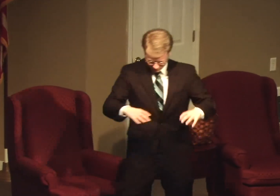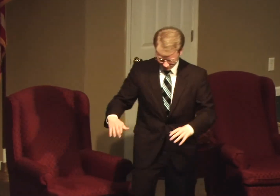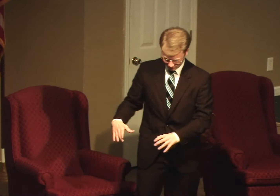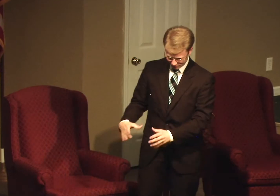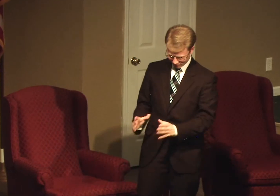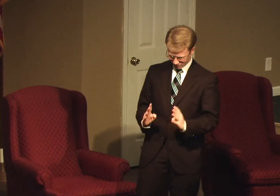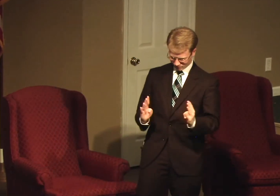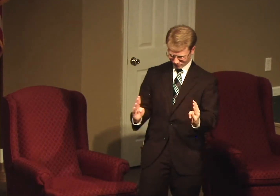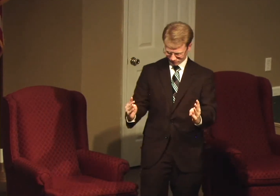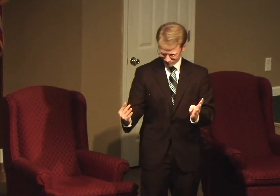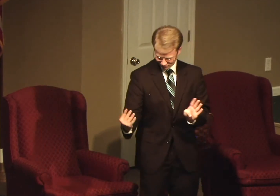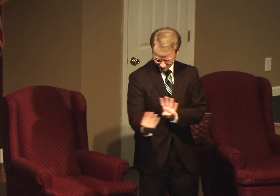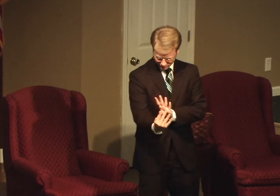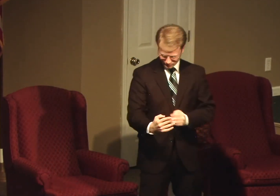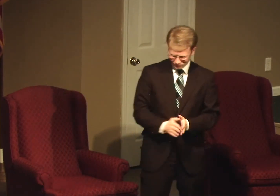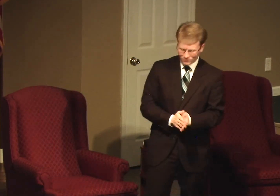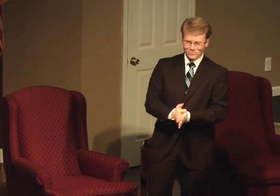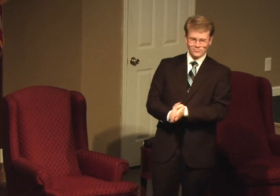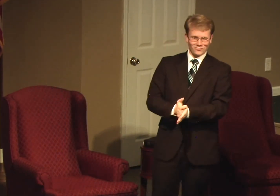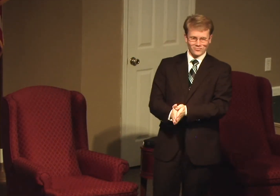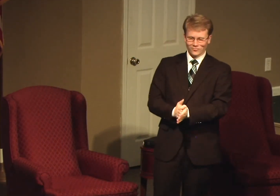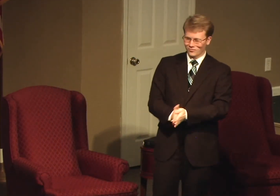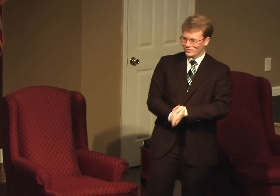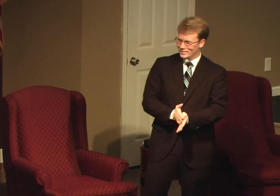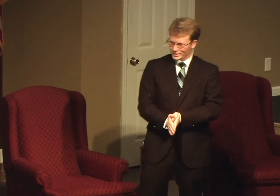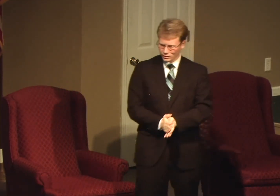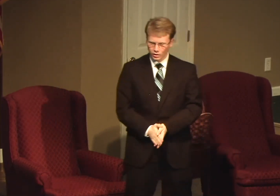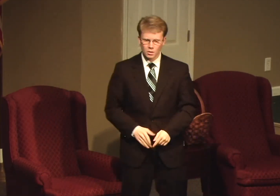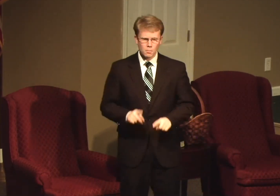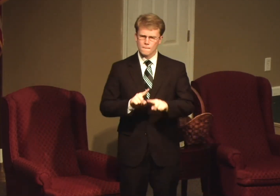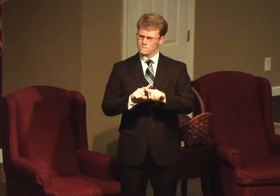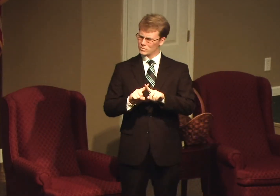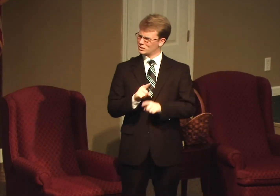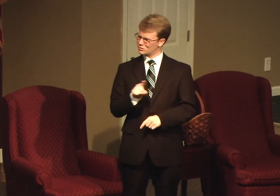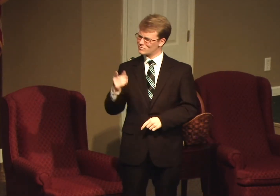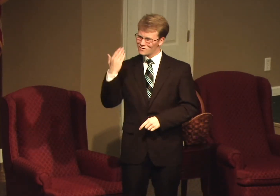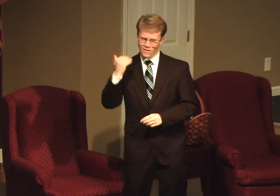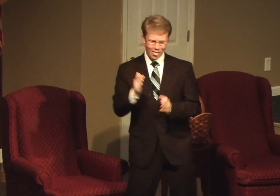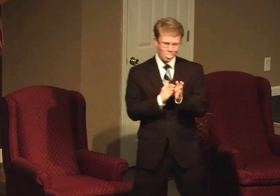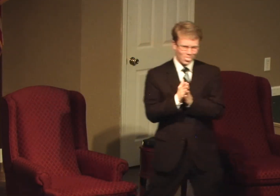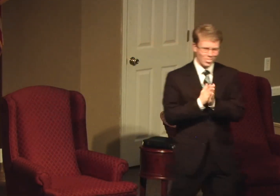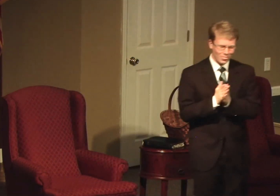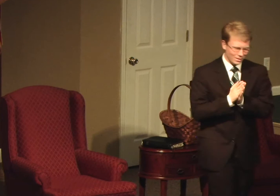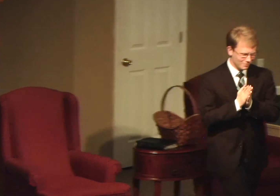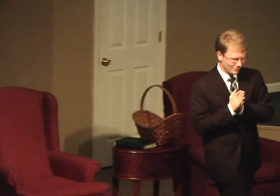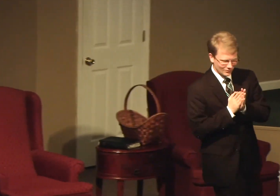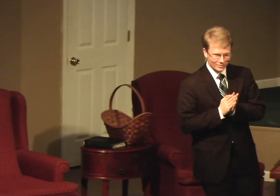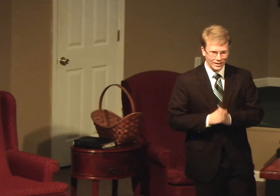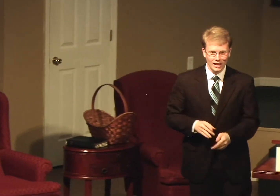whatever you're doing on the beach, and you have a moat that goes around it, and so there you have a nice